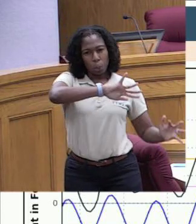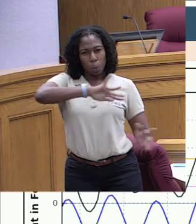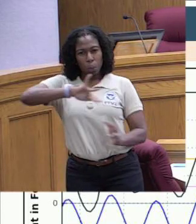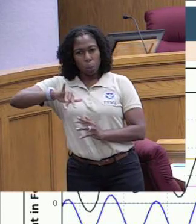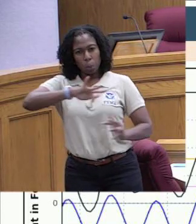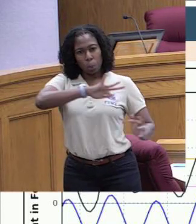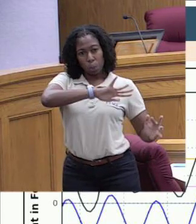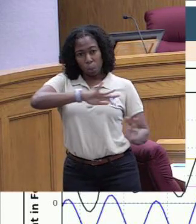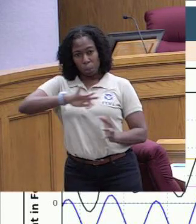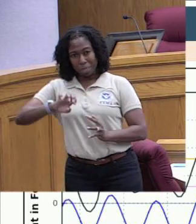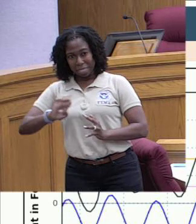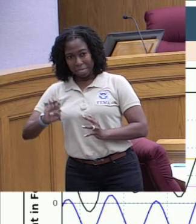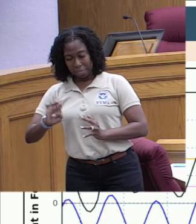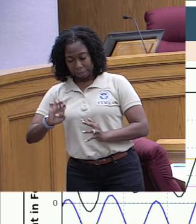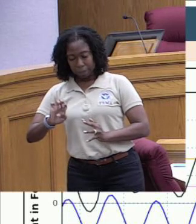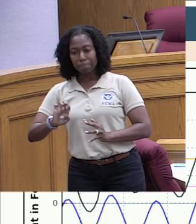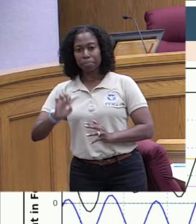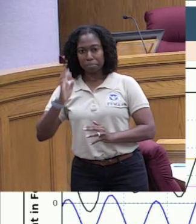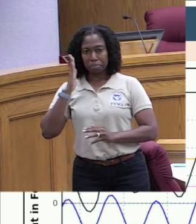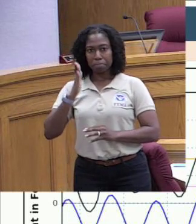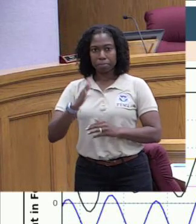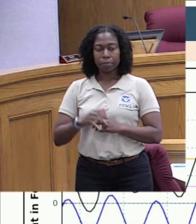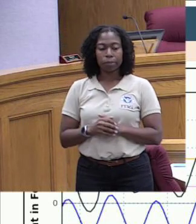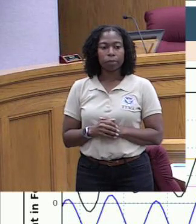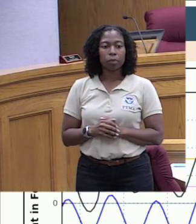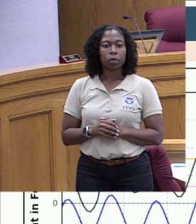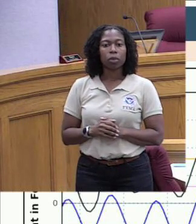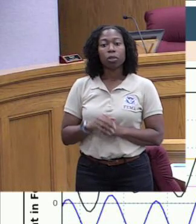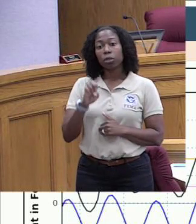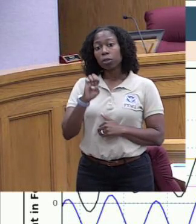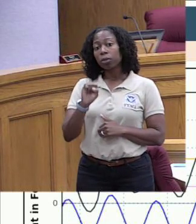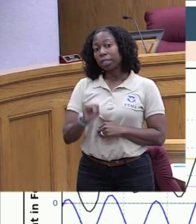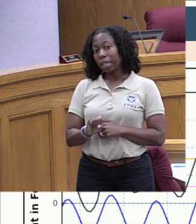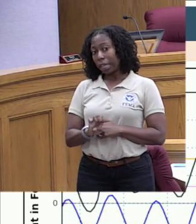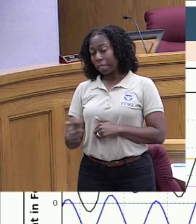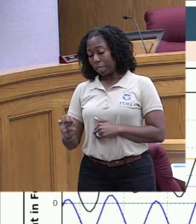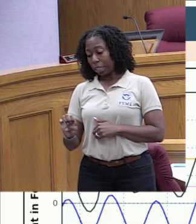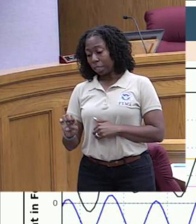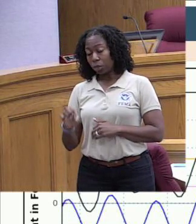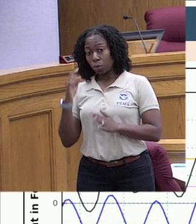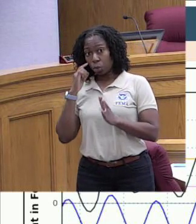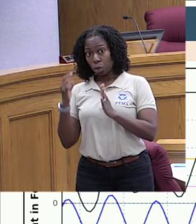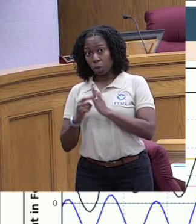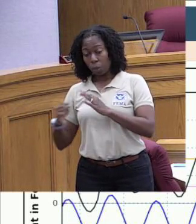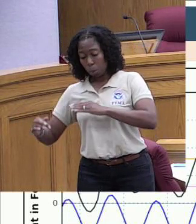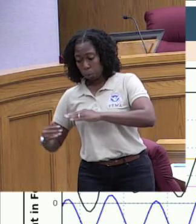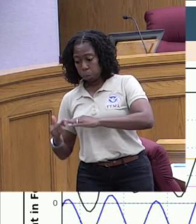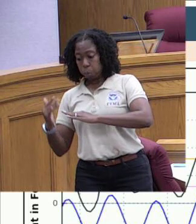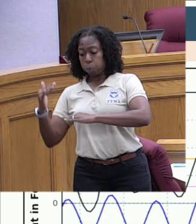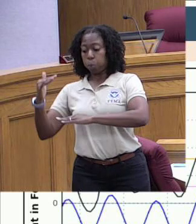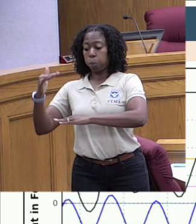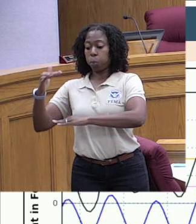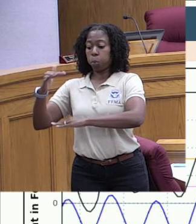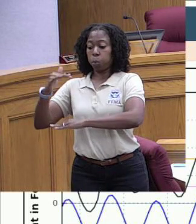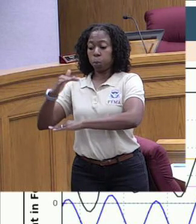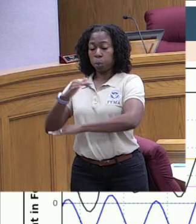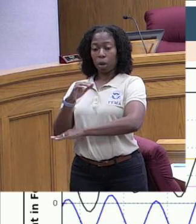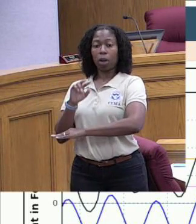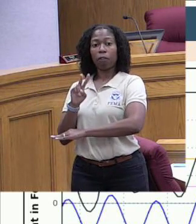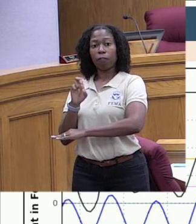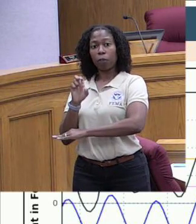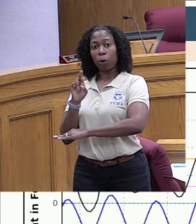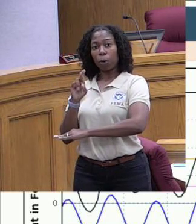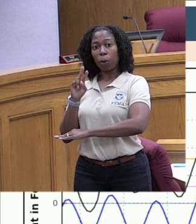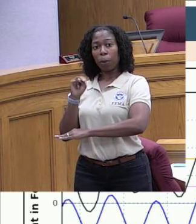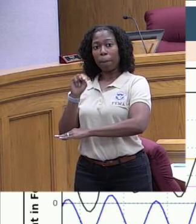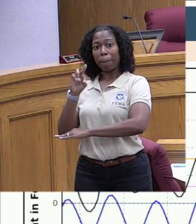component later this week. So southeasterly flow will actually cause the tides to go up over in Vermilion Parish. So you can see we're going 2